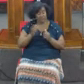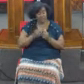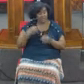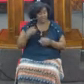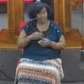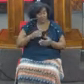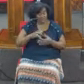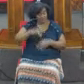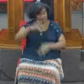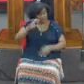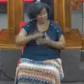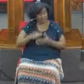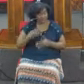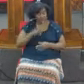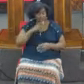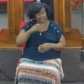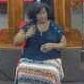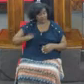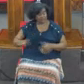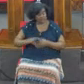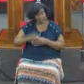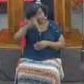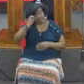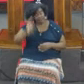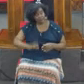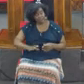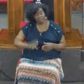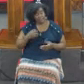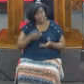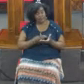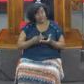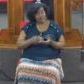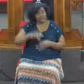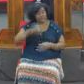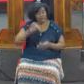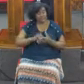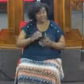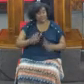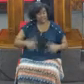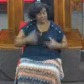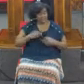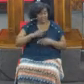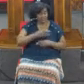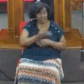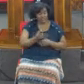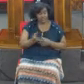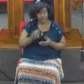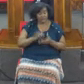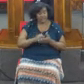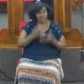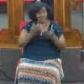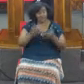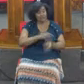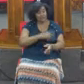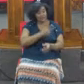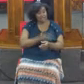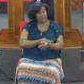that we are the children of God. That Holy Spirit that is living in you, that Holy Spirit gives you the